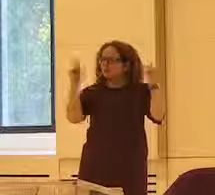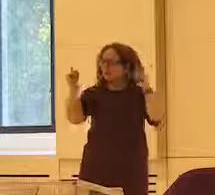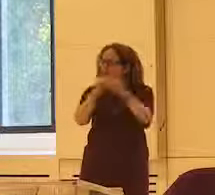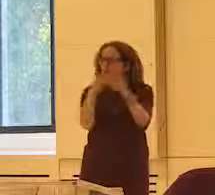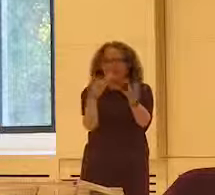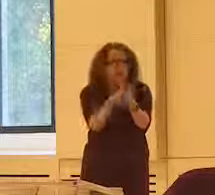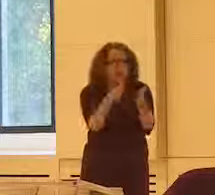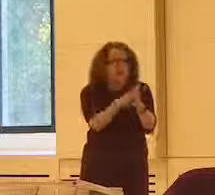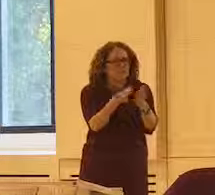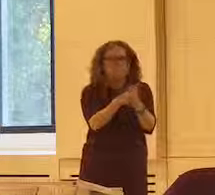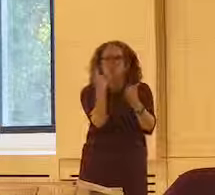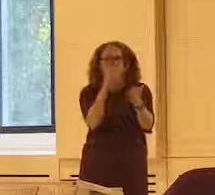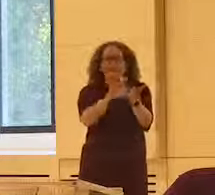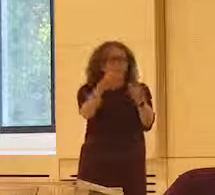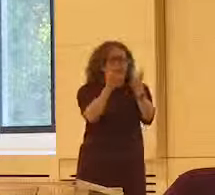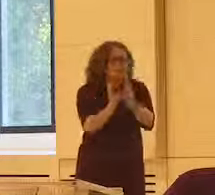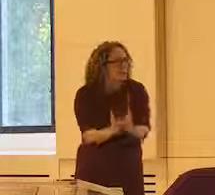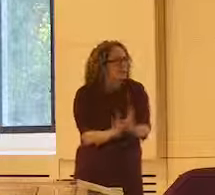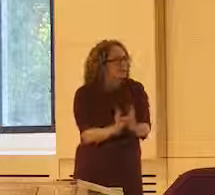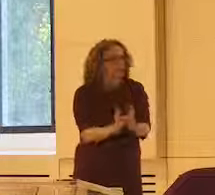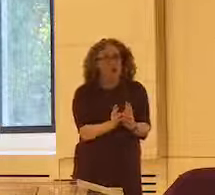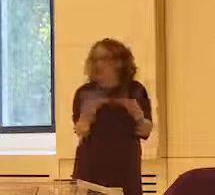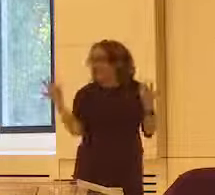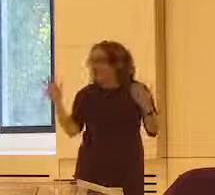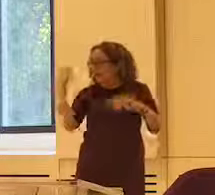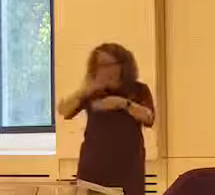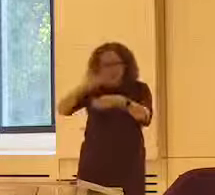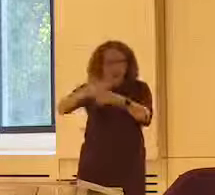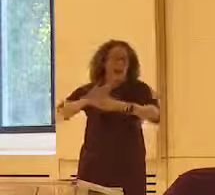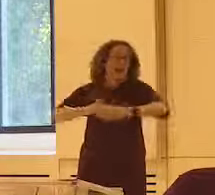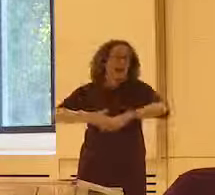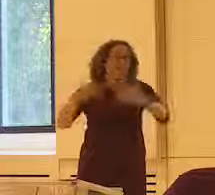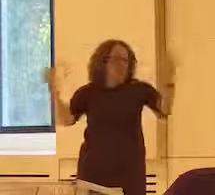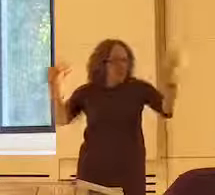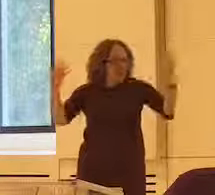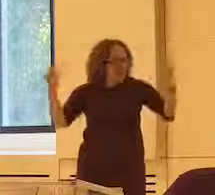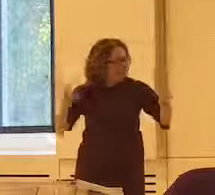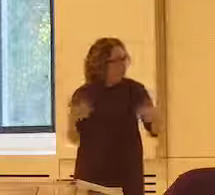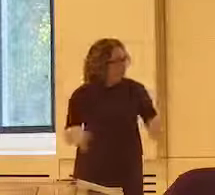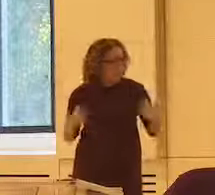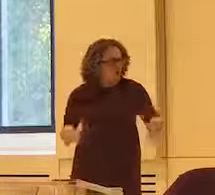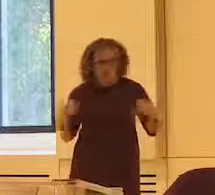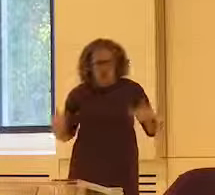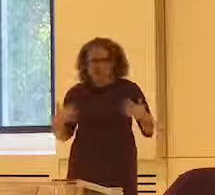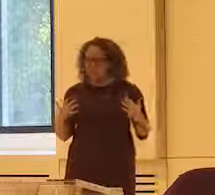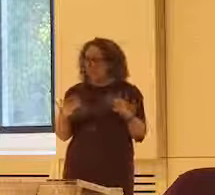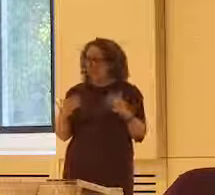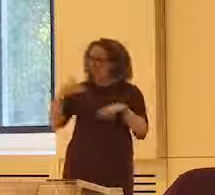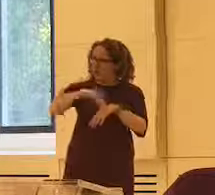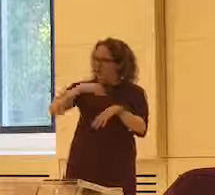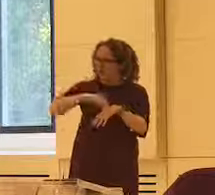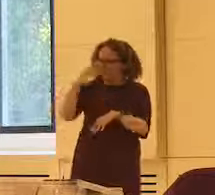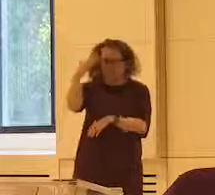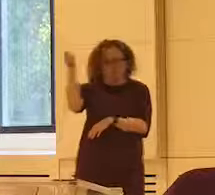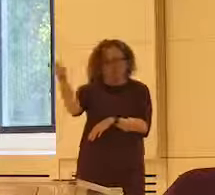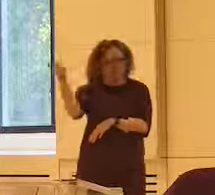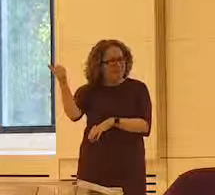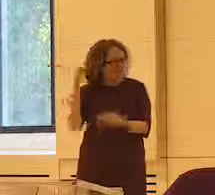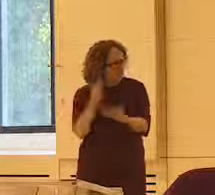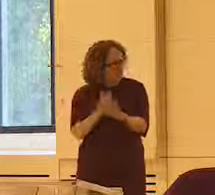a challenge to go to university because of funding, who's paying for the interpreters. There's so many barriers everywhere. So that has a major effect on